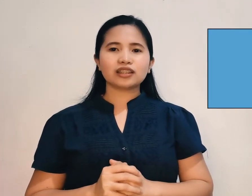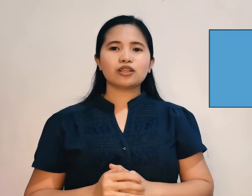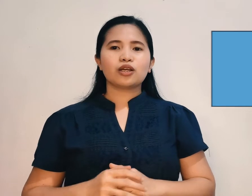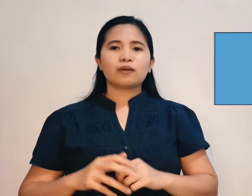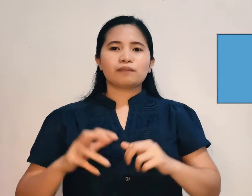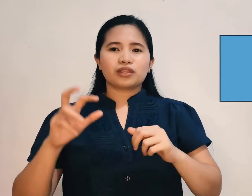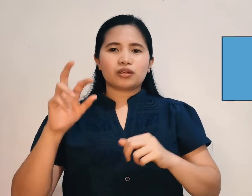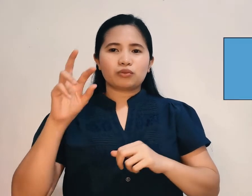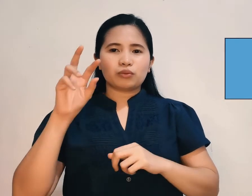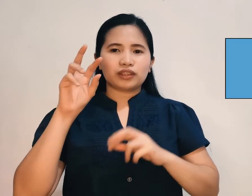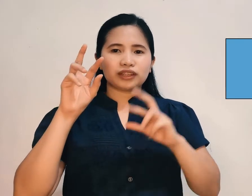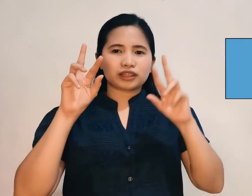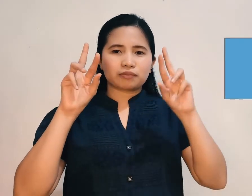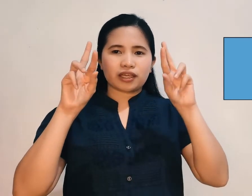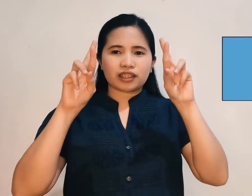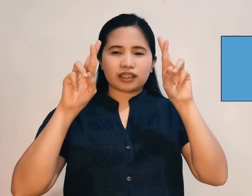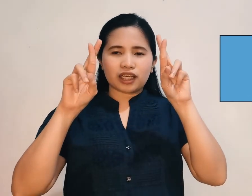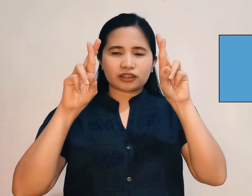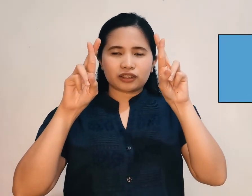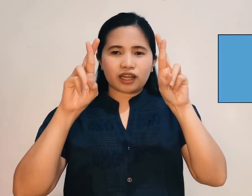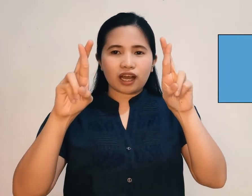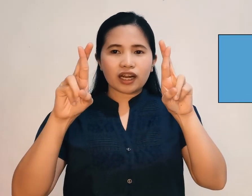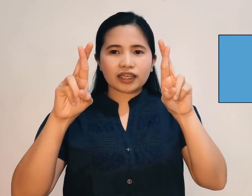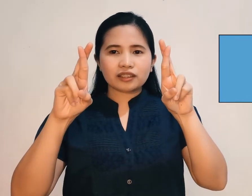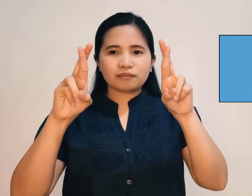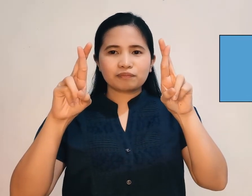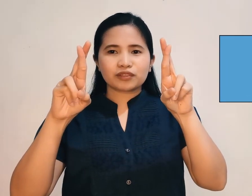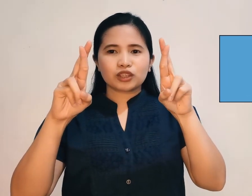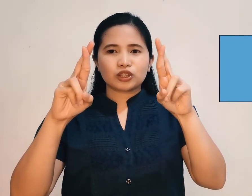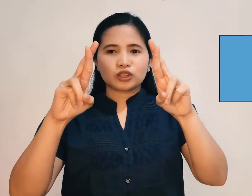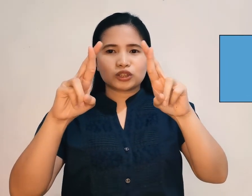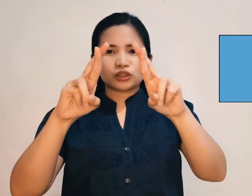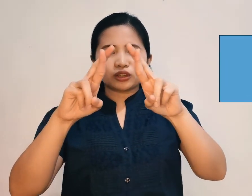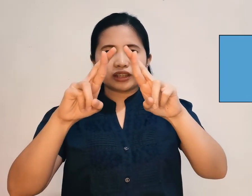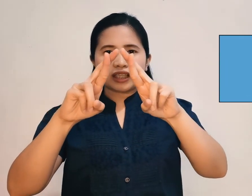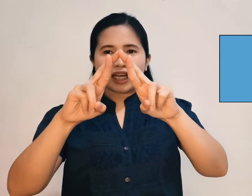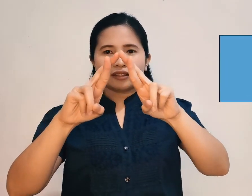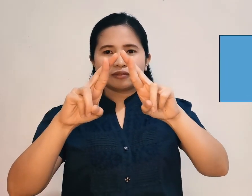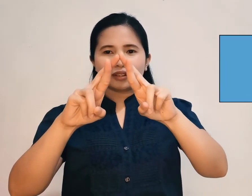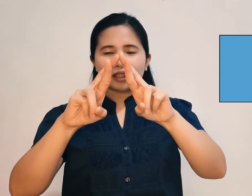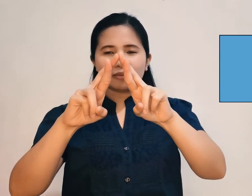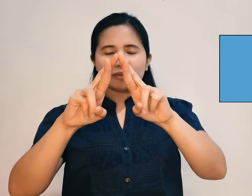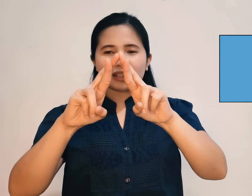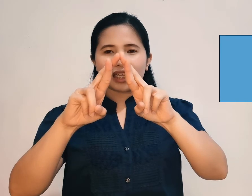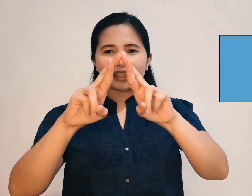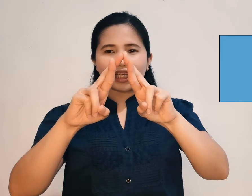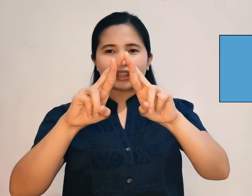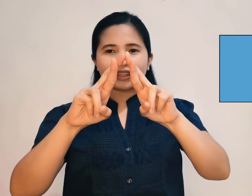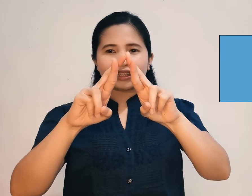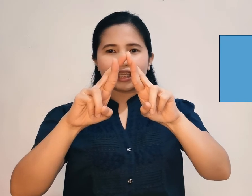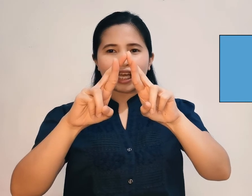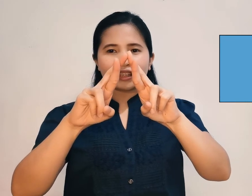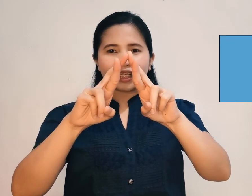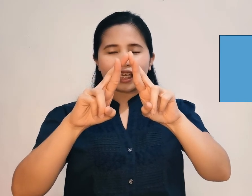rectangle, we will just make letter R. So ayan, inimit lang natin sila,